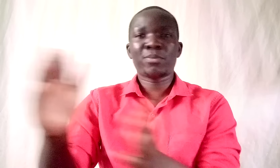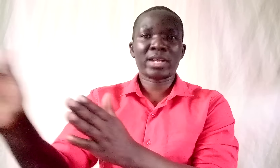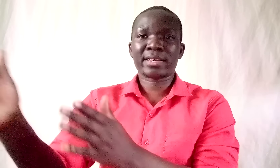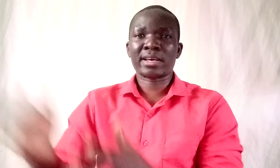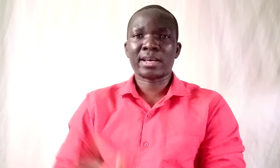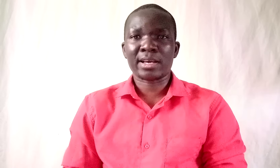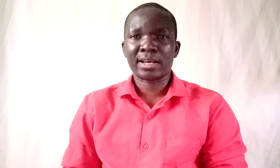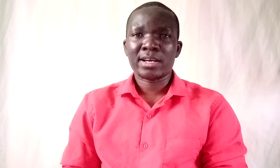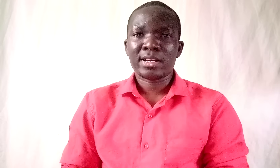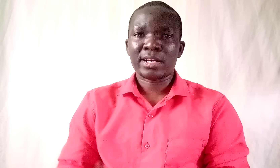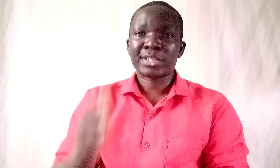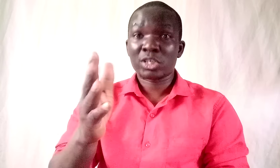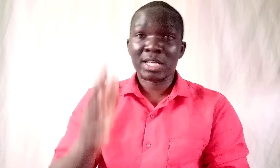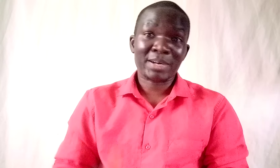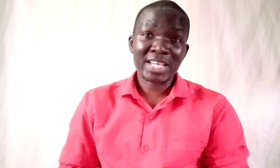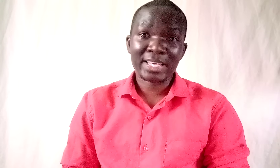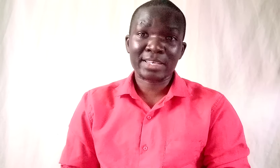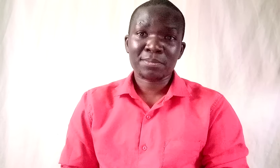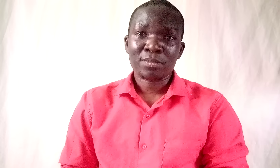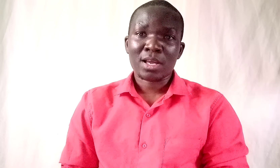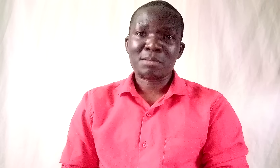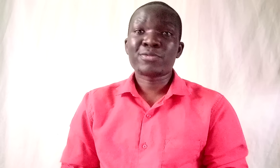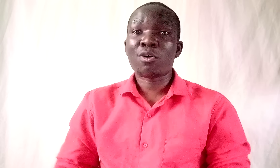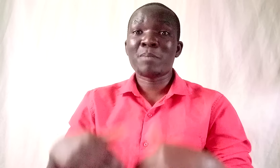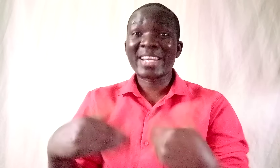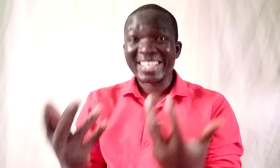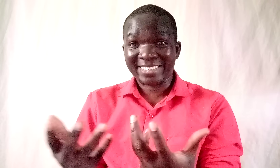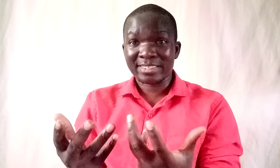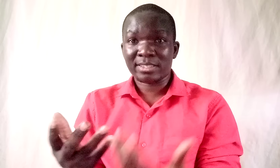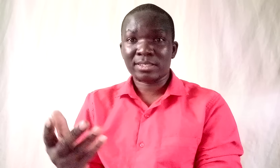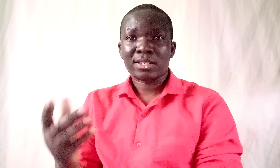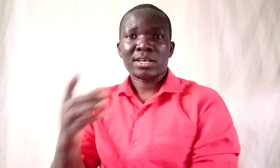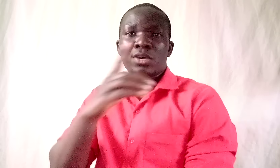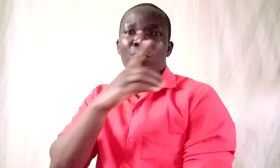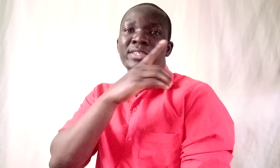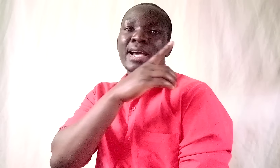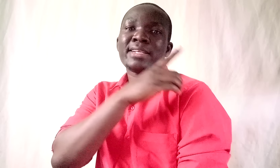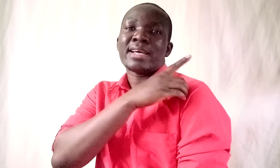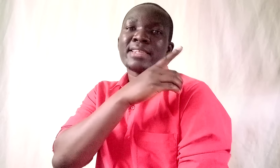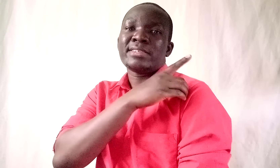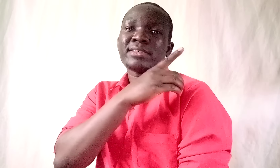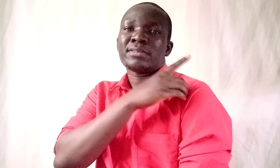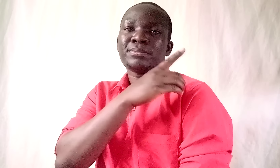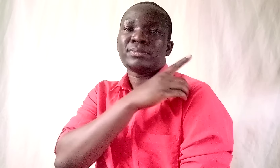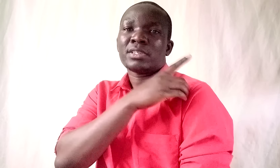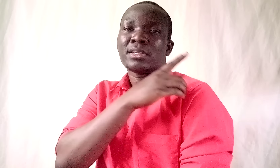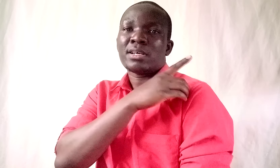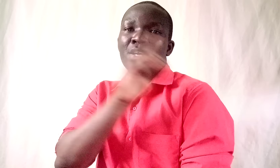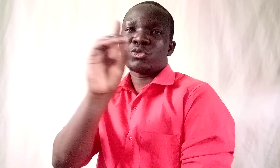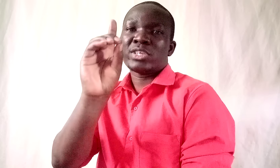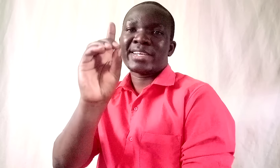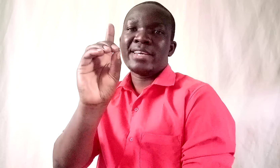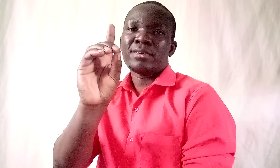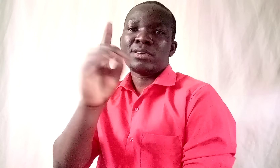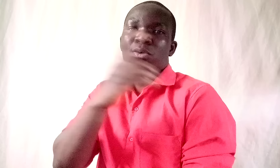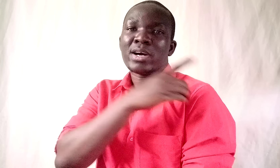like Dr. Matiang'i. But for medics, we sign like this, using D, where we